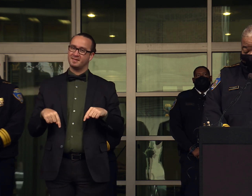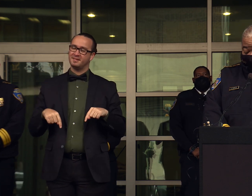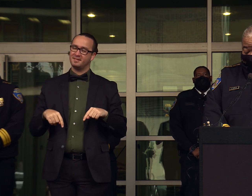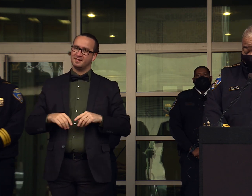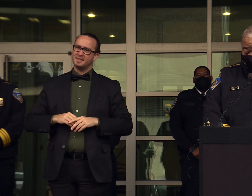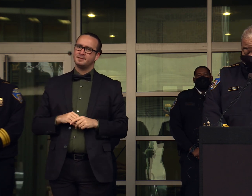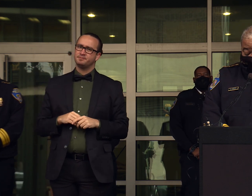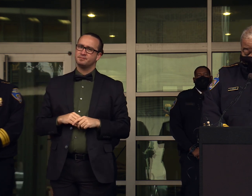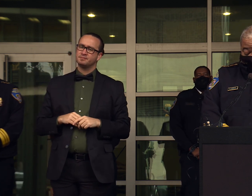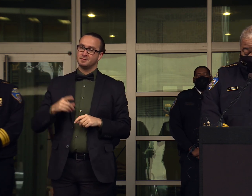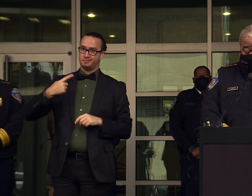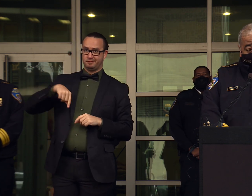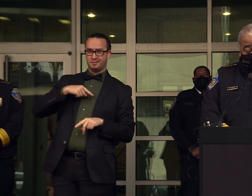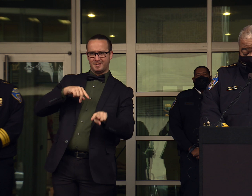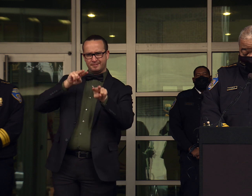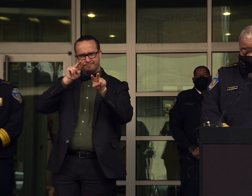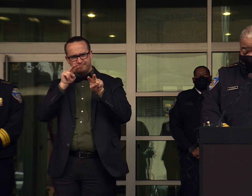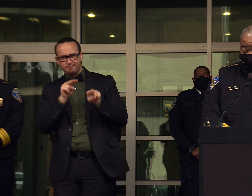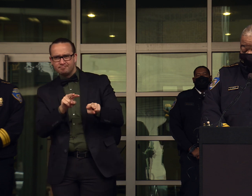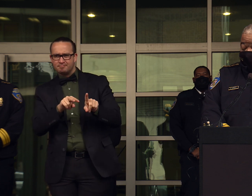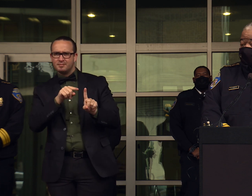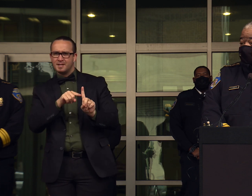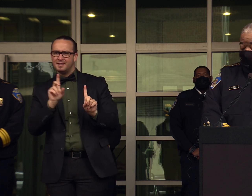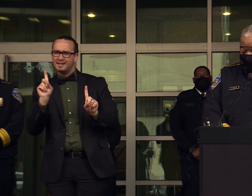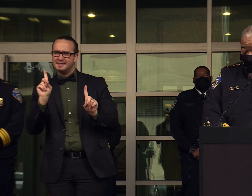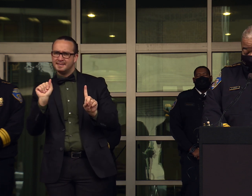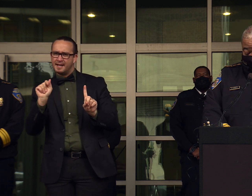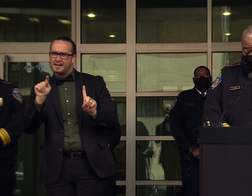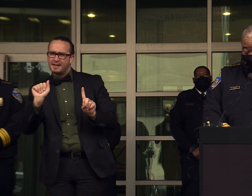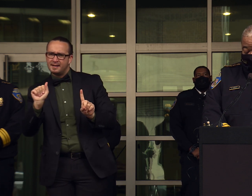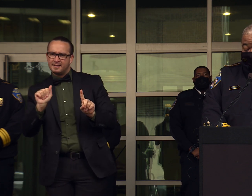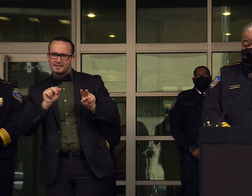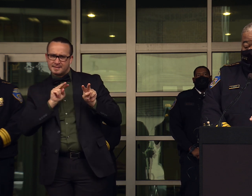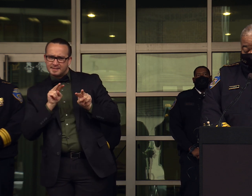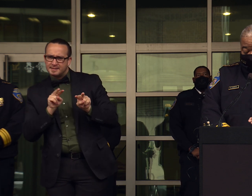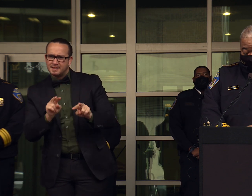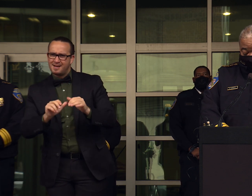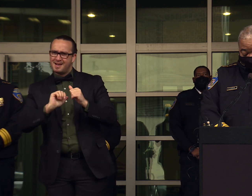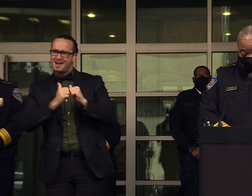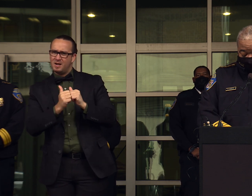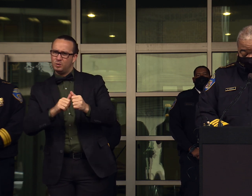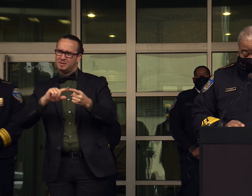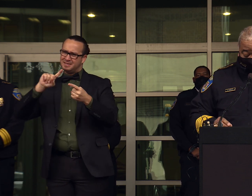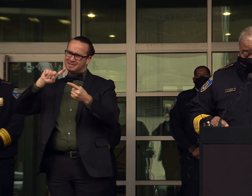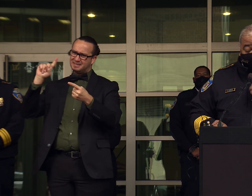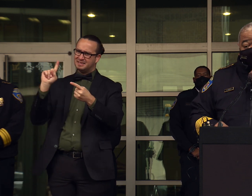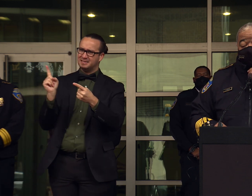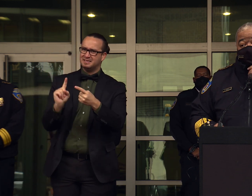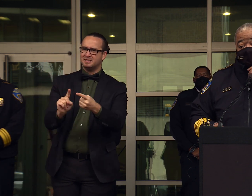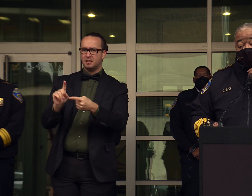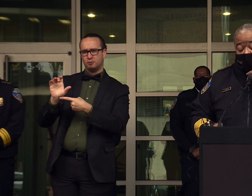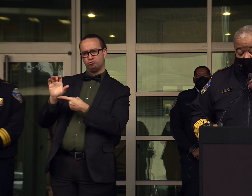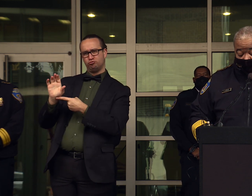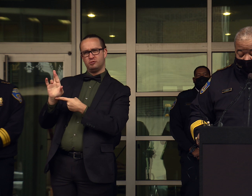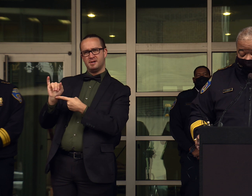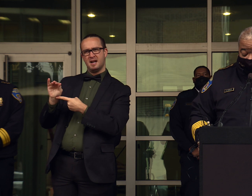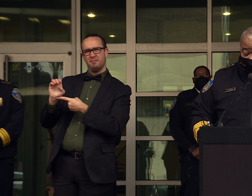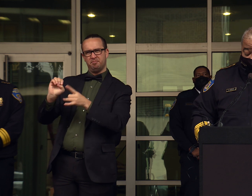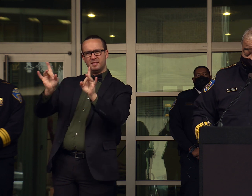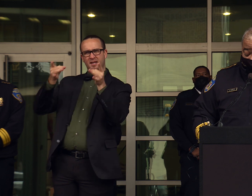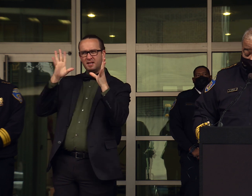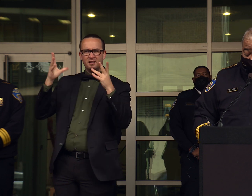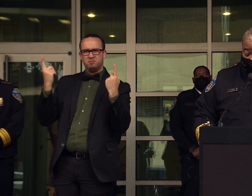intelligence and analytics to drive operational and deployment decisions in our efforts to reduce violent crime.